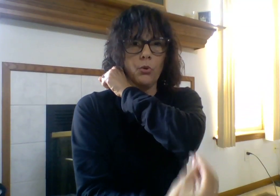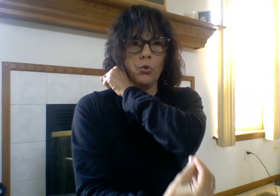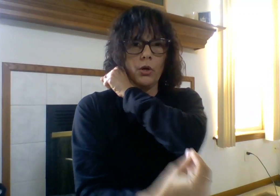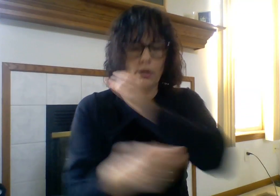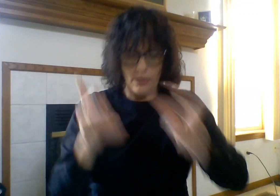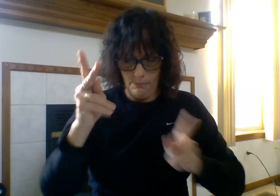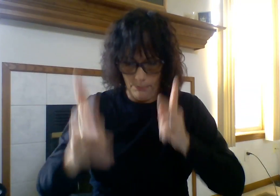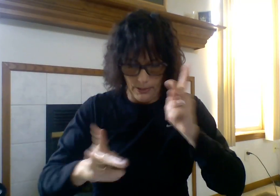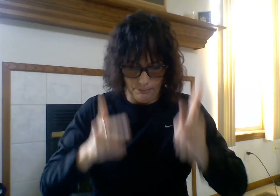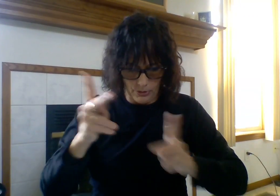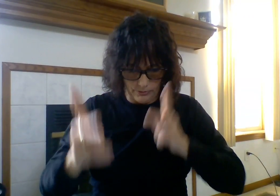poor people.